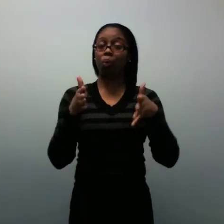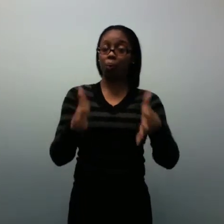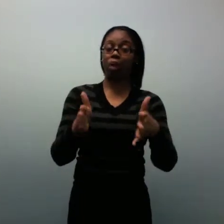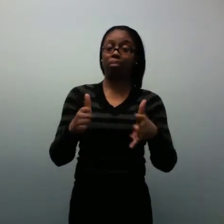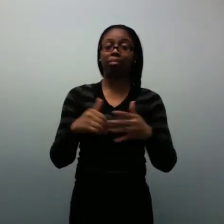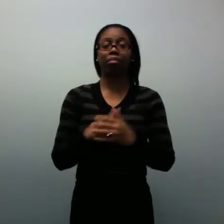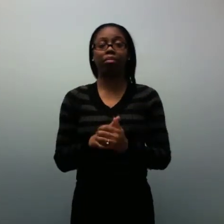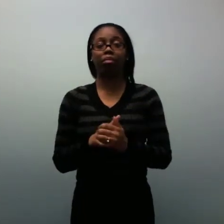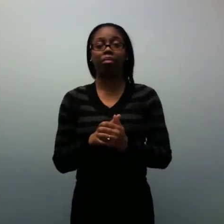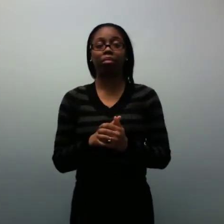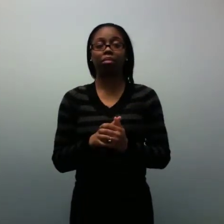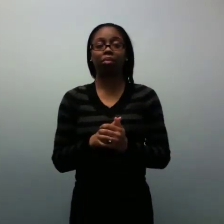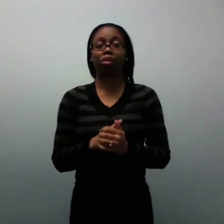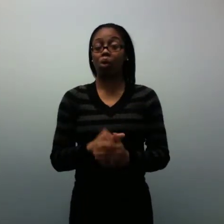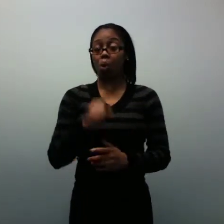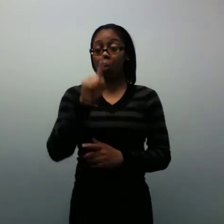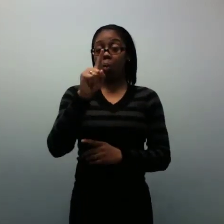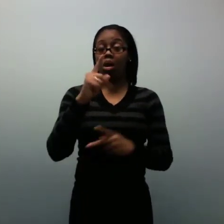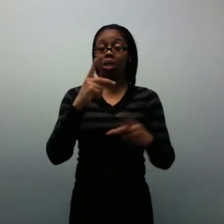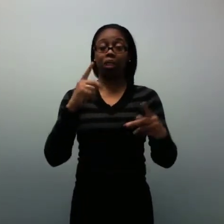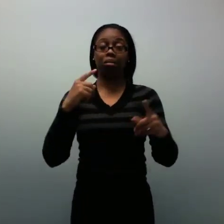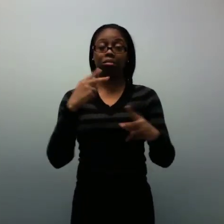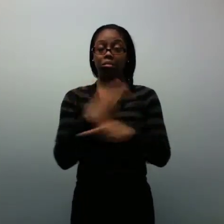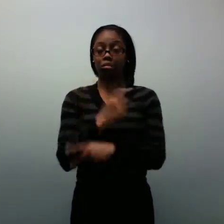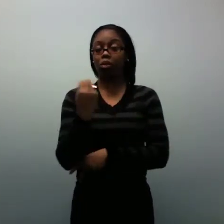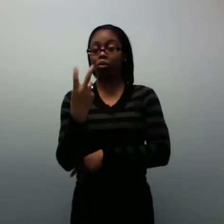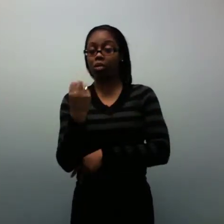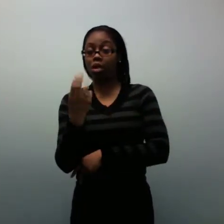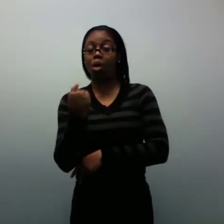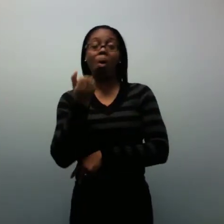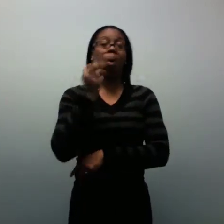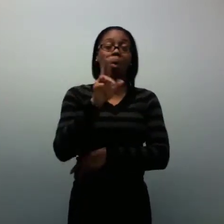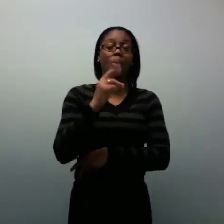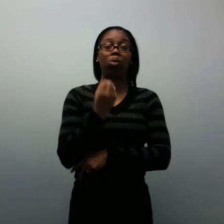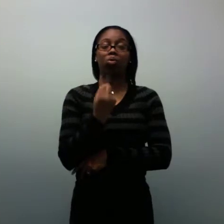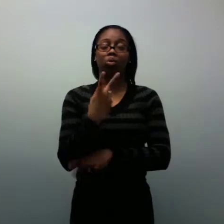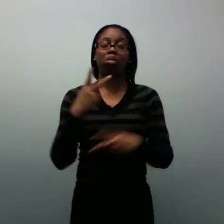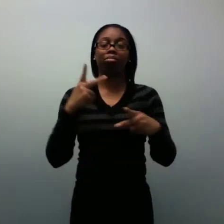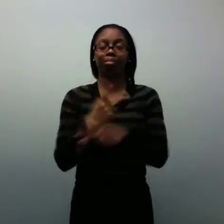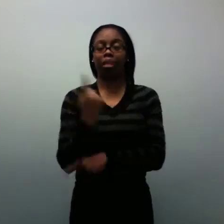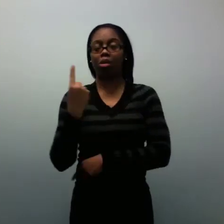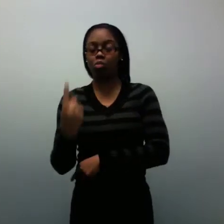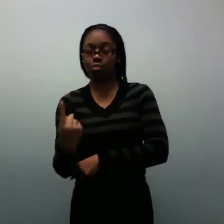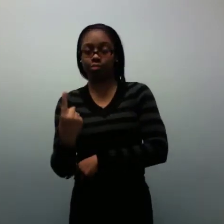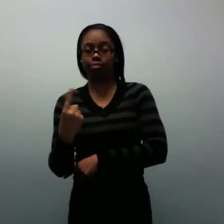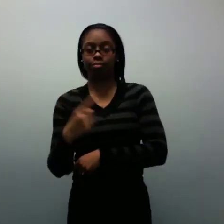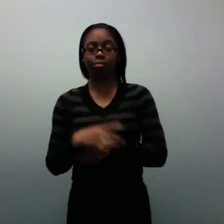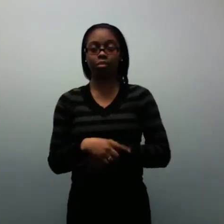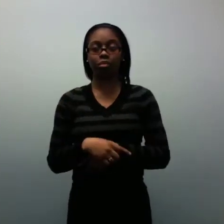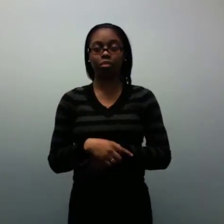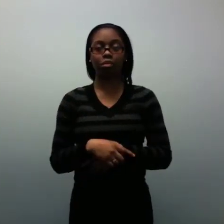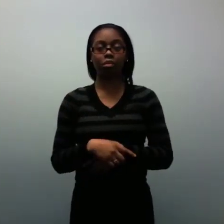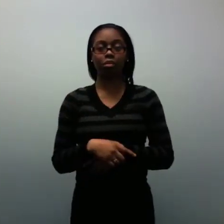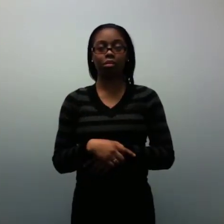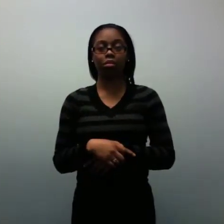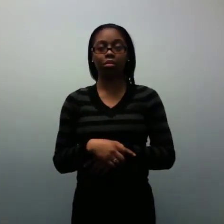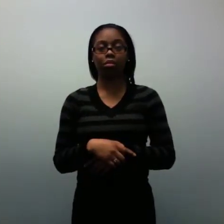1 times 12, or 12 times 1. Now, let's take a look at a